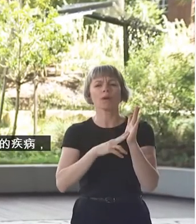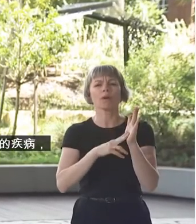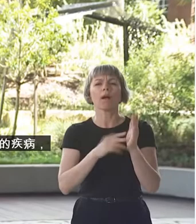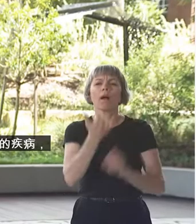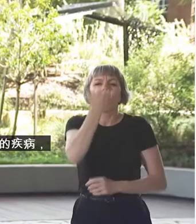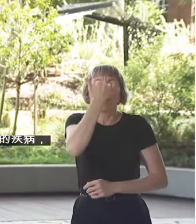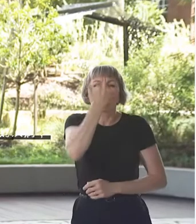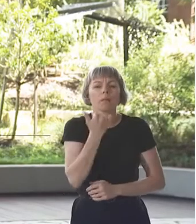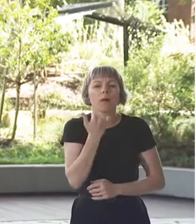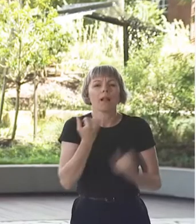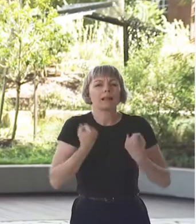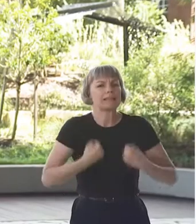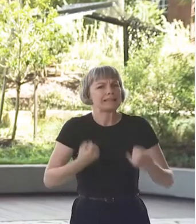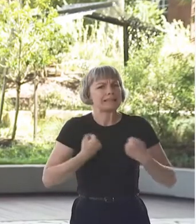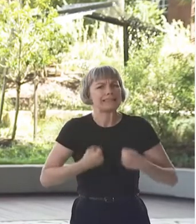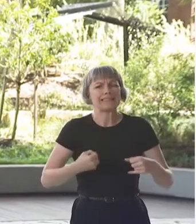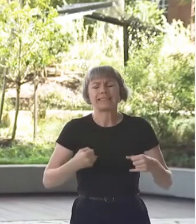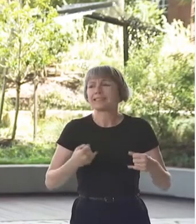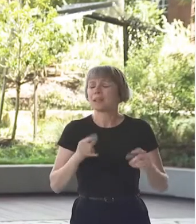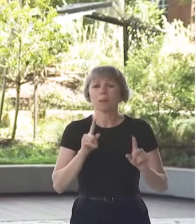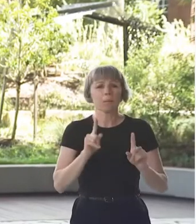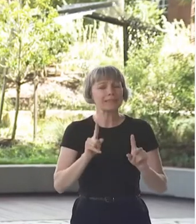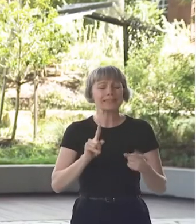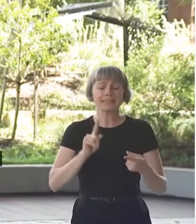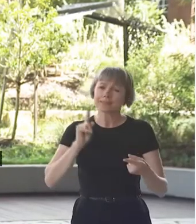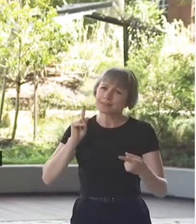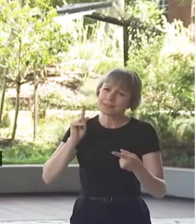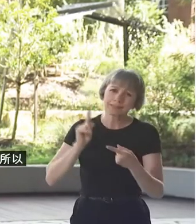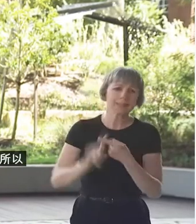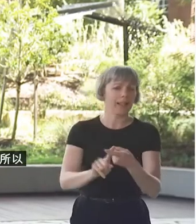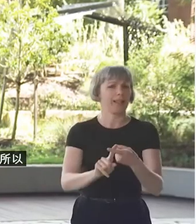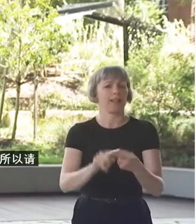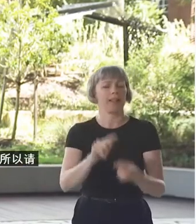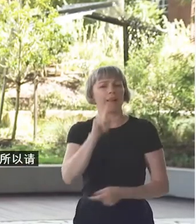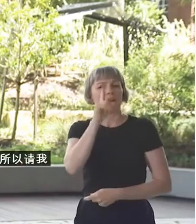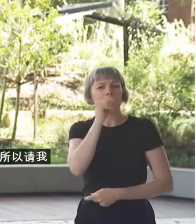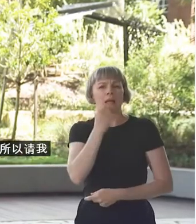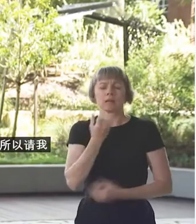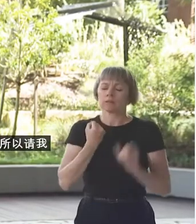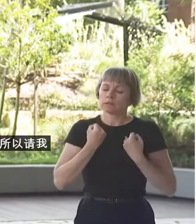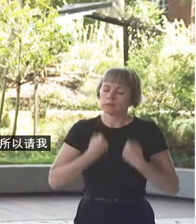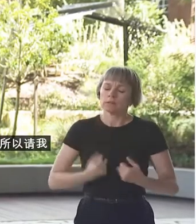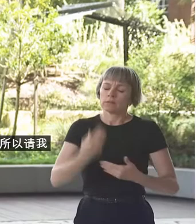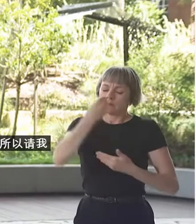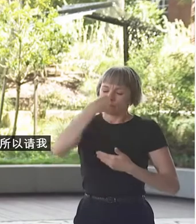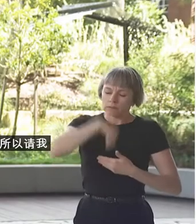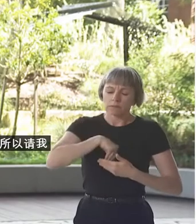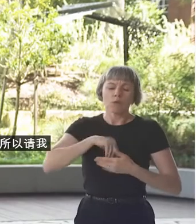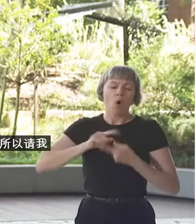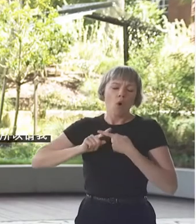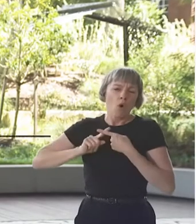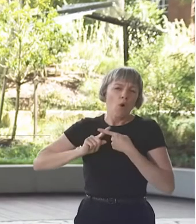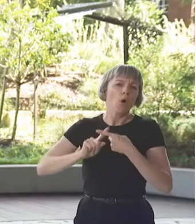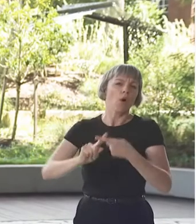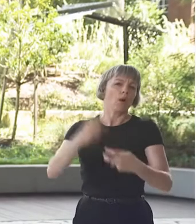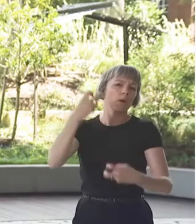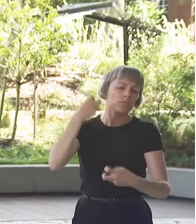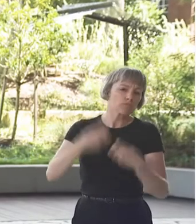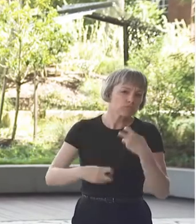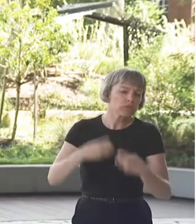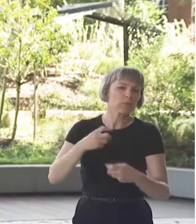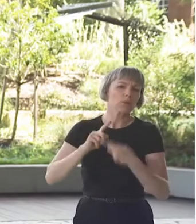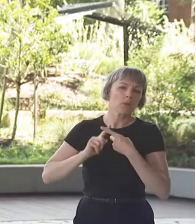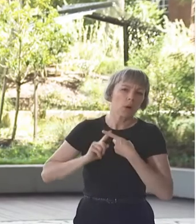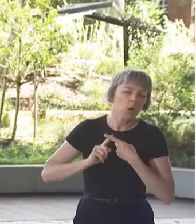can still cause serious consequences. So please, I would hate to have a situation where people were